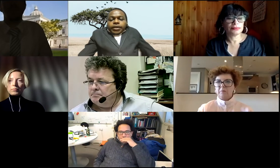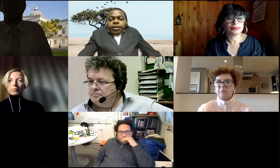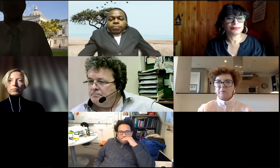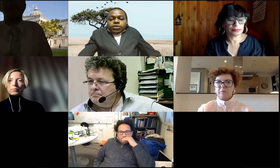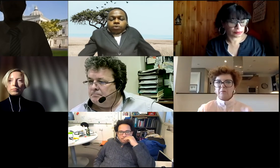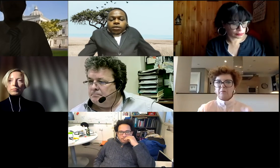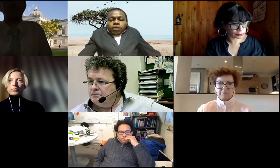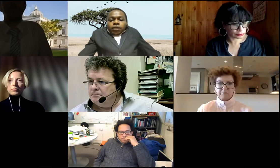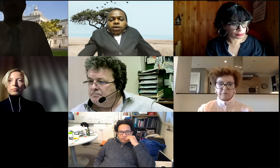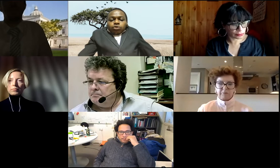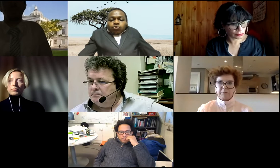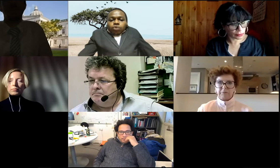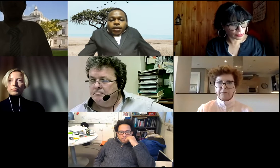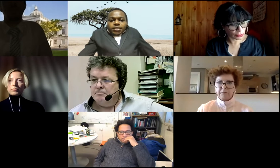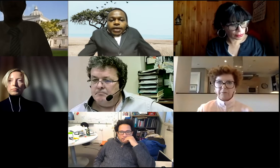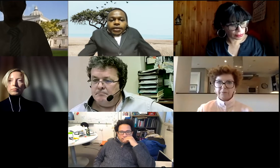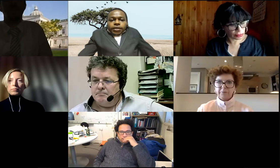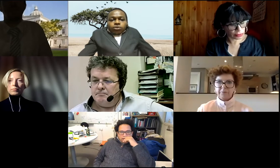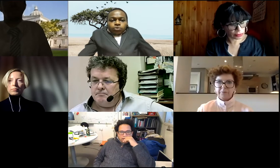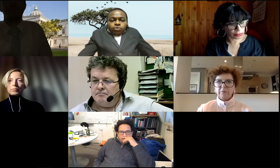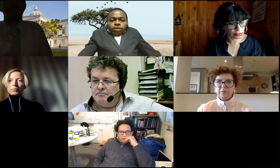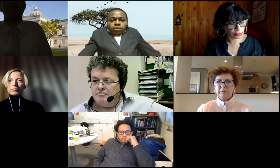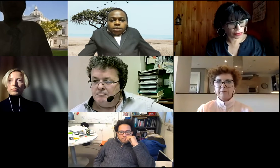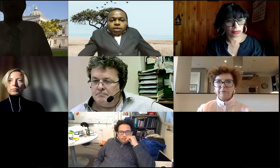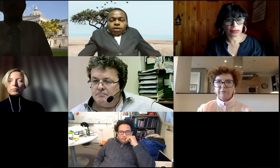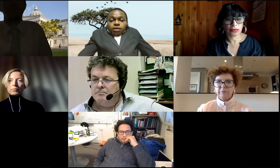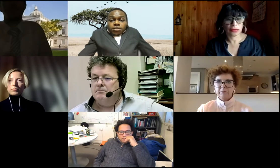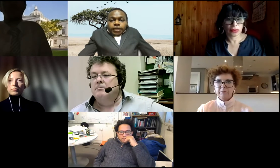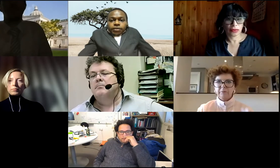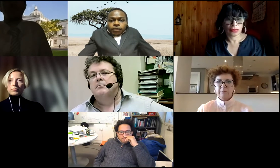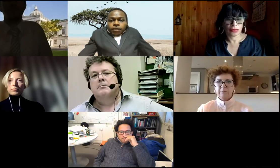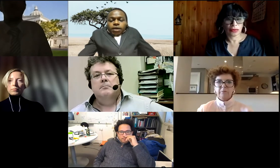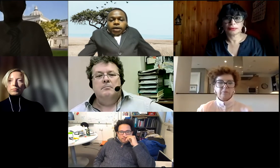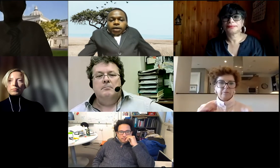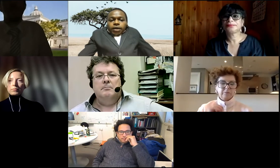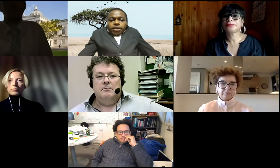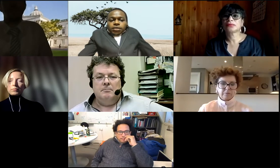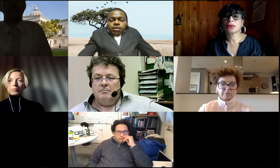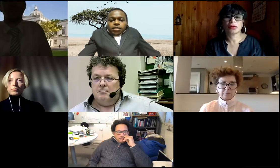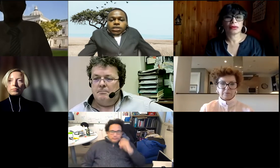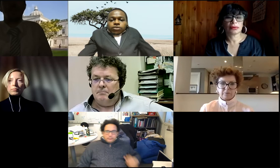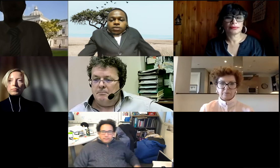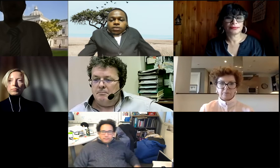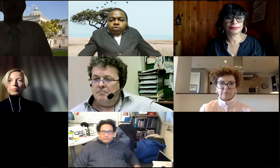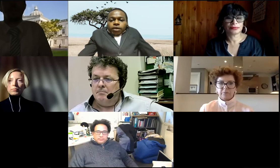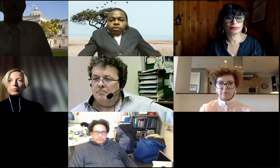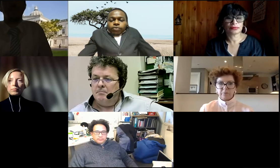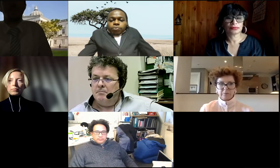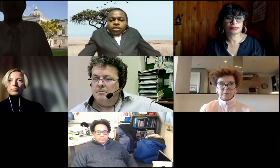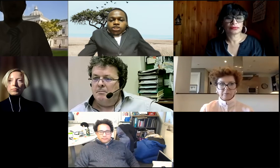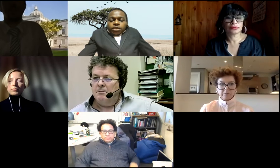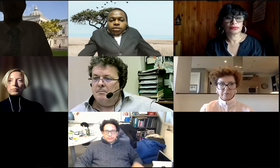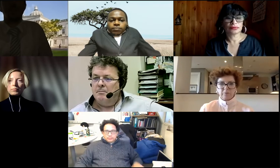bridge the gap between those who can sign and those who cannot sign. And I think it's interesting to kind